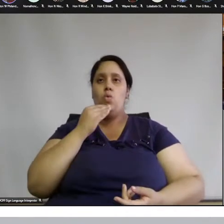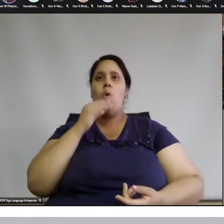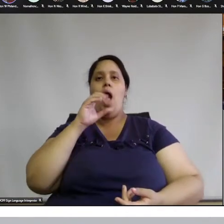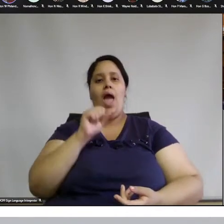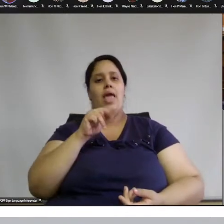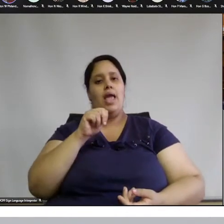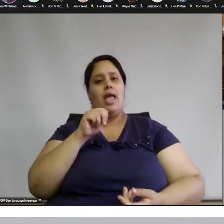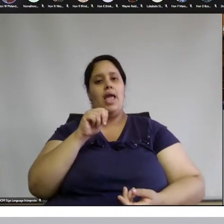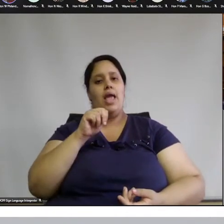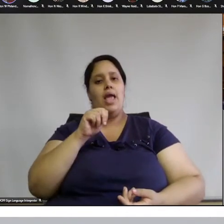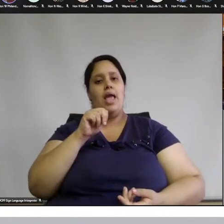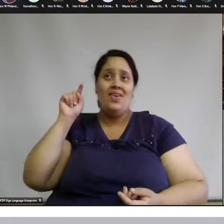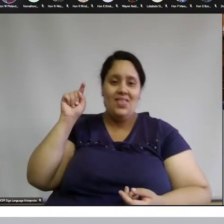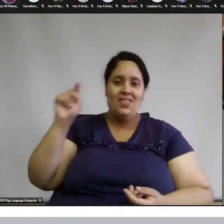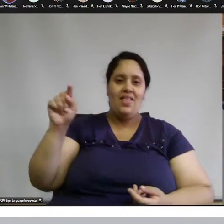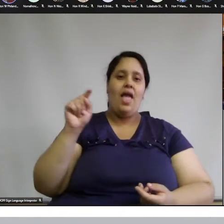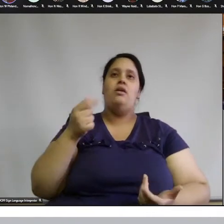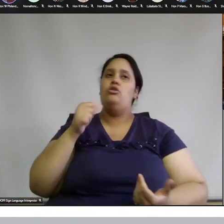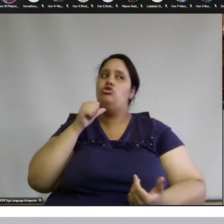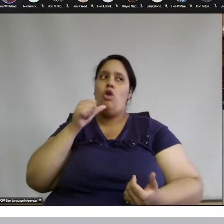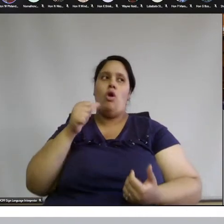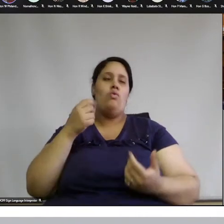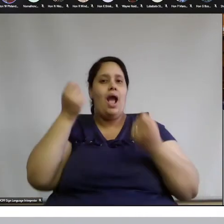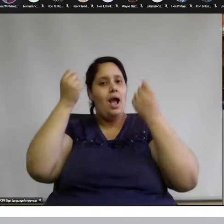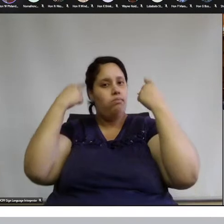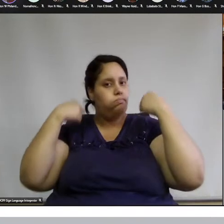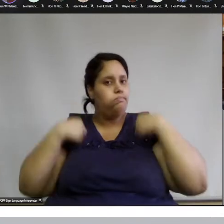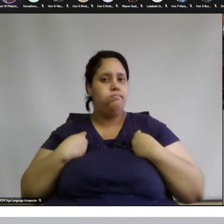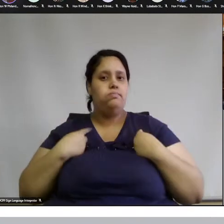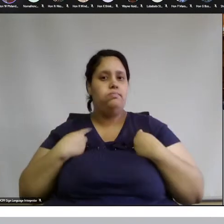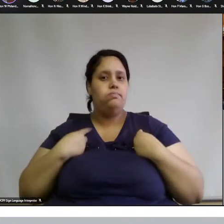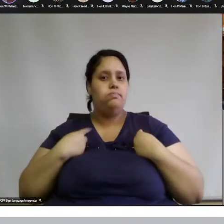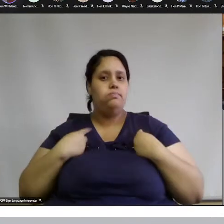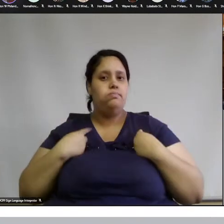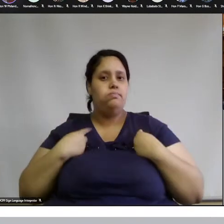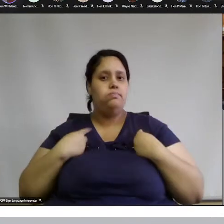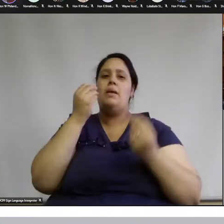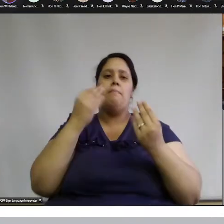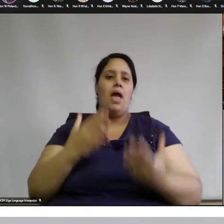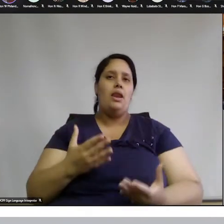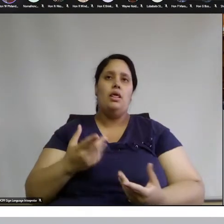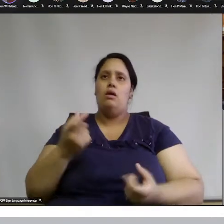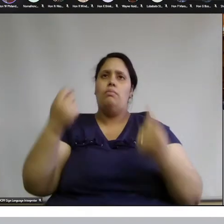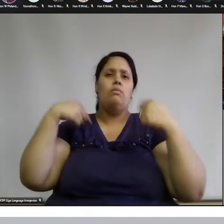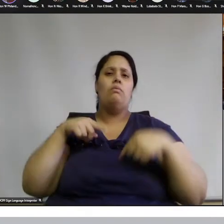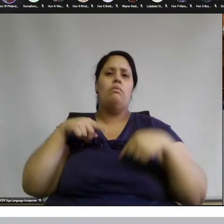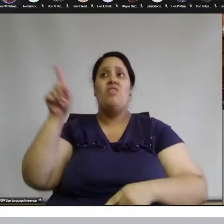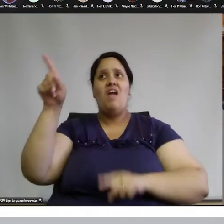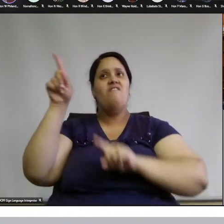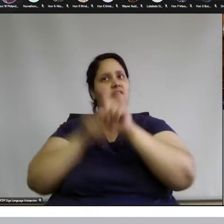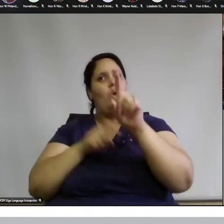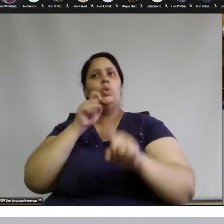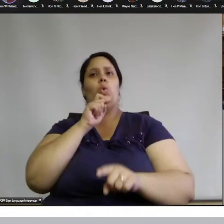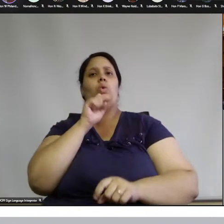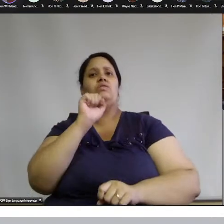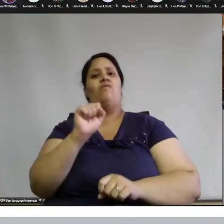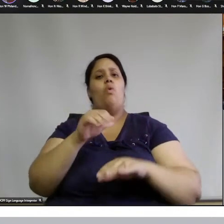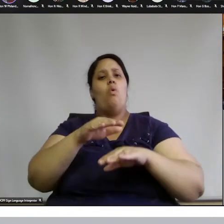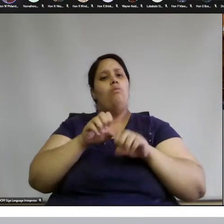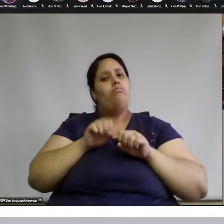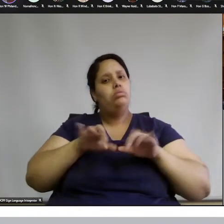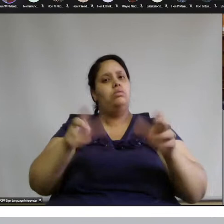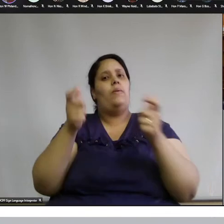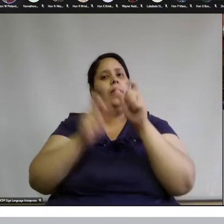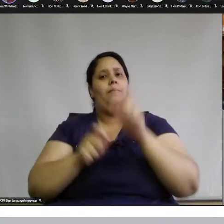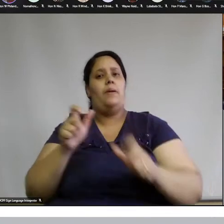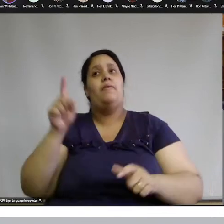African National Congress that does not understand that this is public money, as they fail to use it for primary purpose, and that